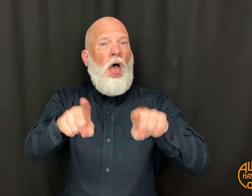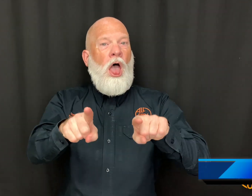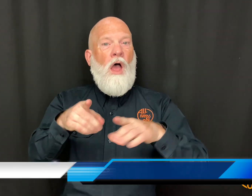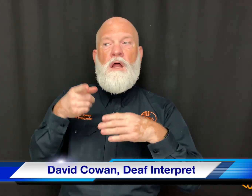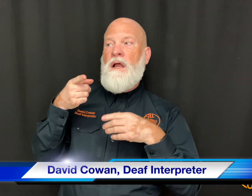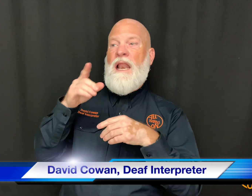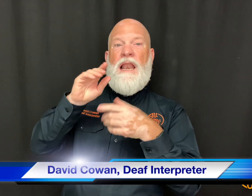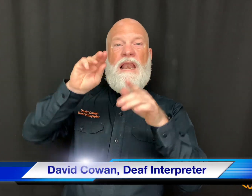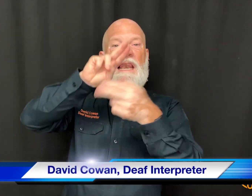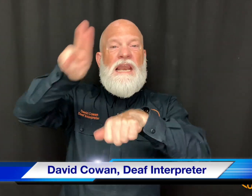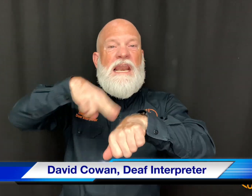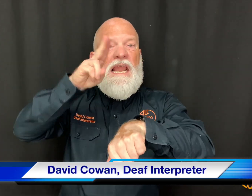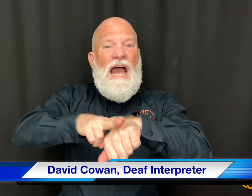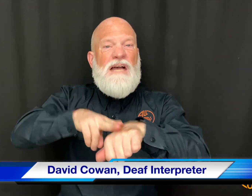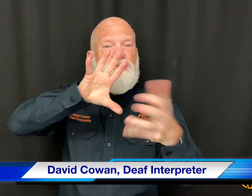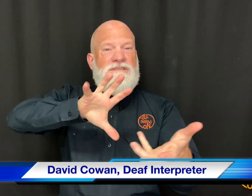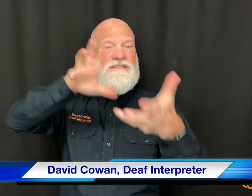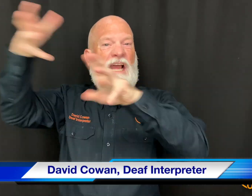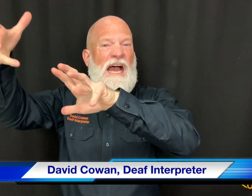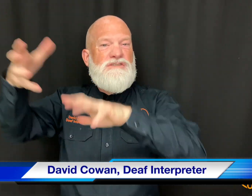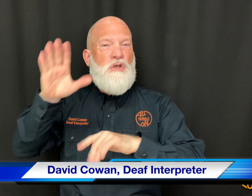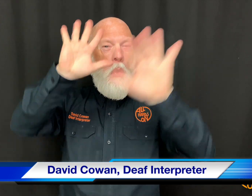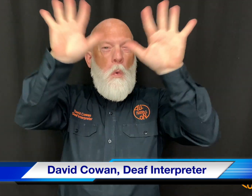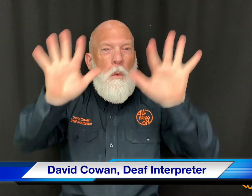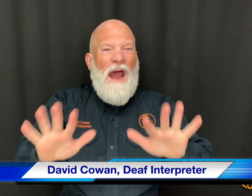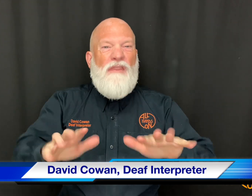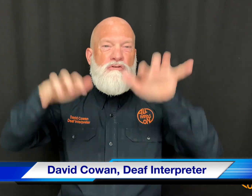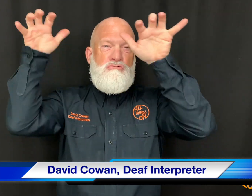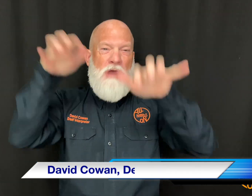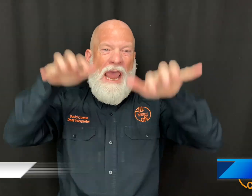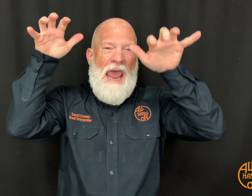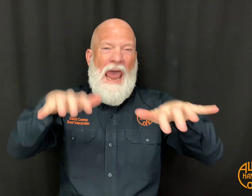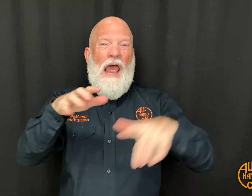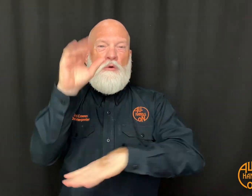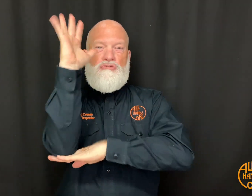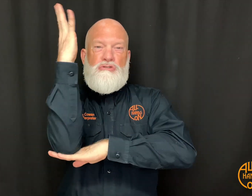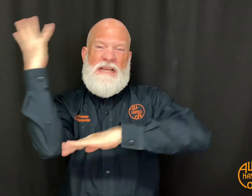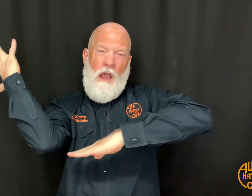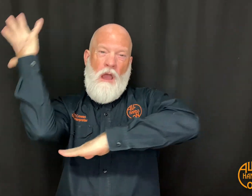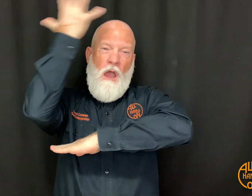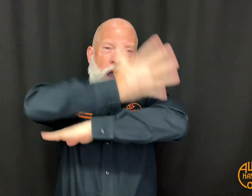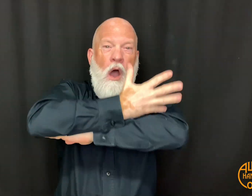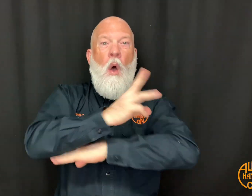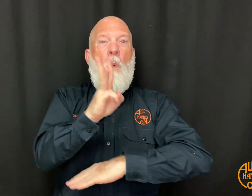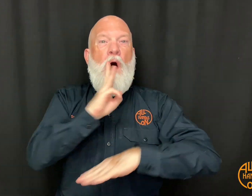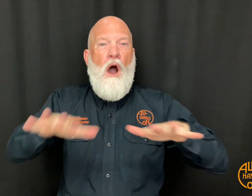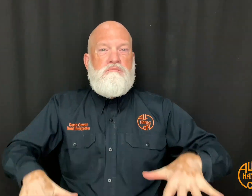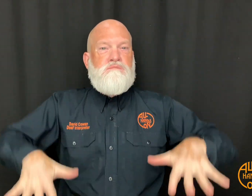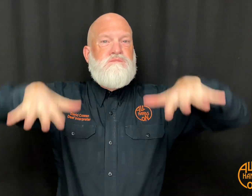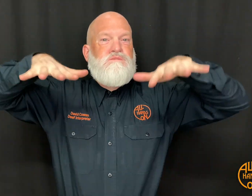black background wearing a long-sleeved navy blue button-down shirt. When natural disasters hit, such as heavy rain,